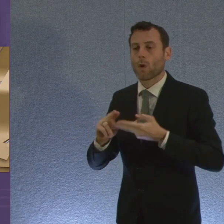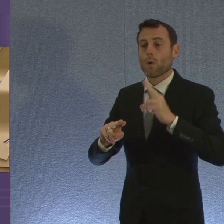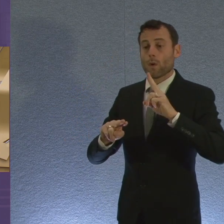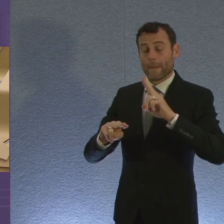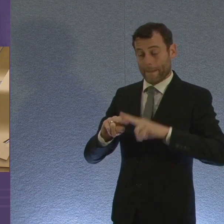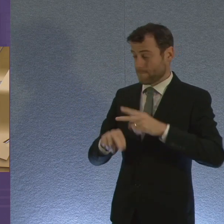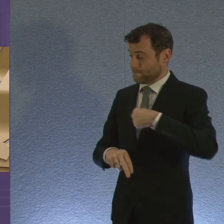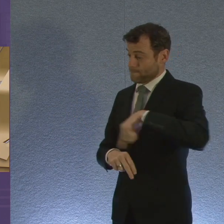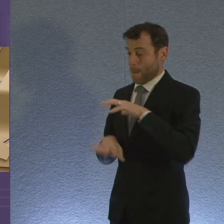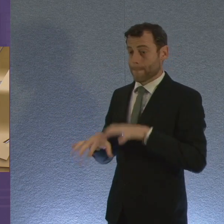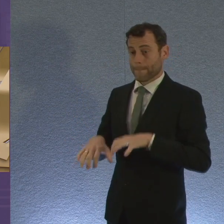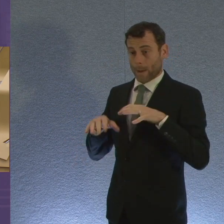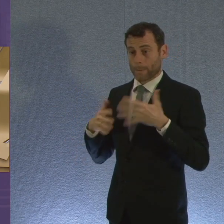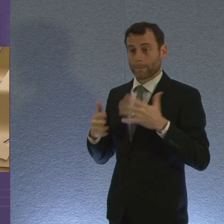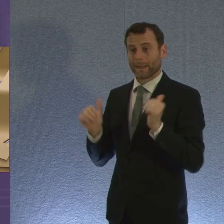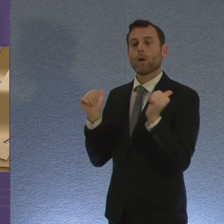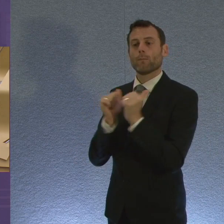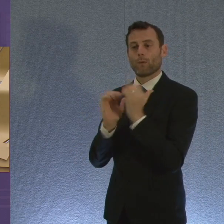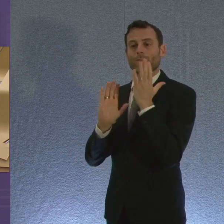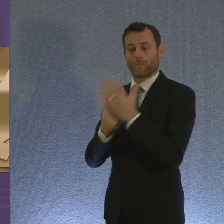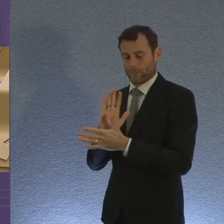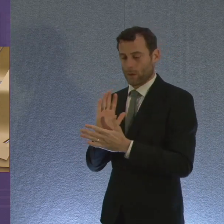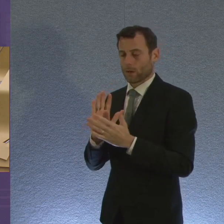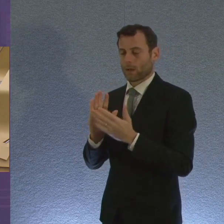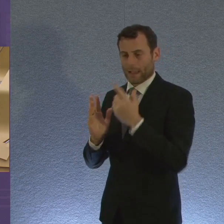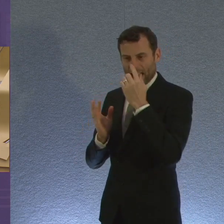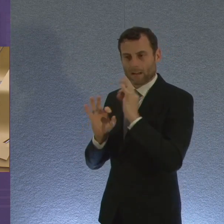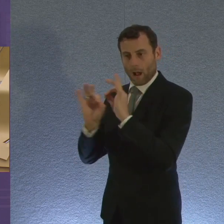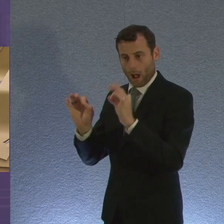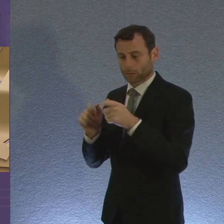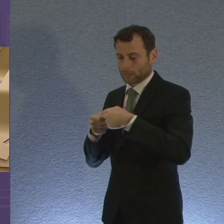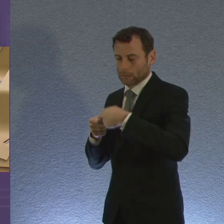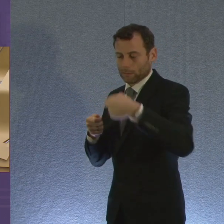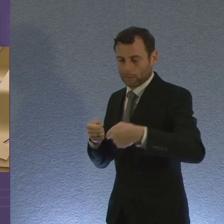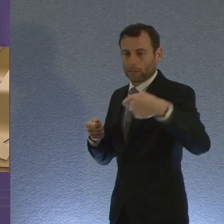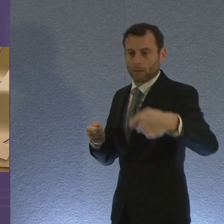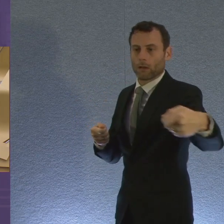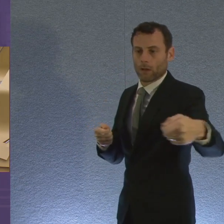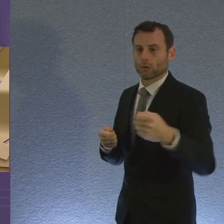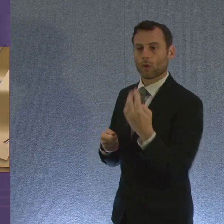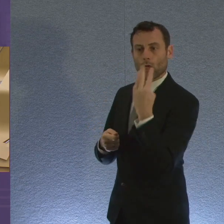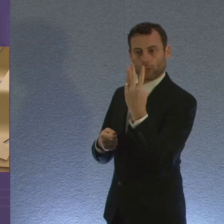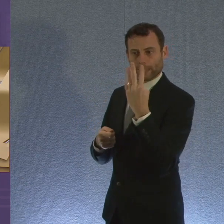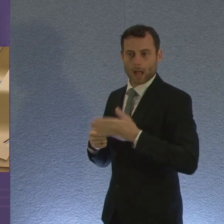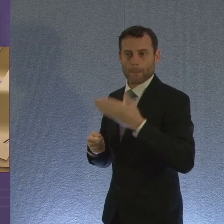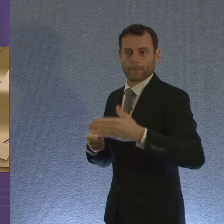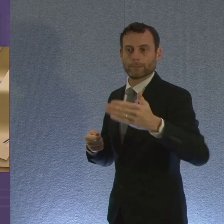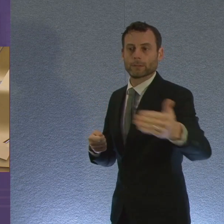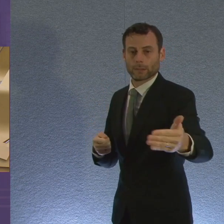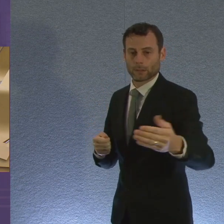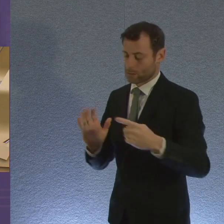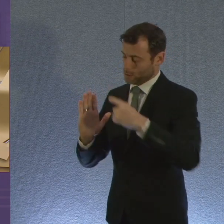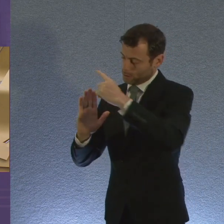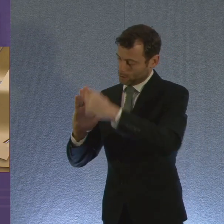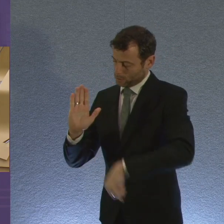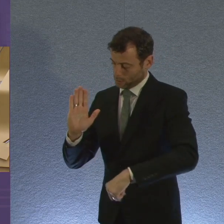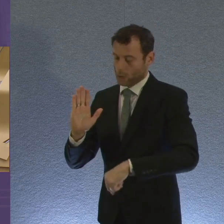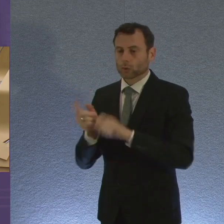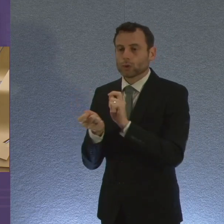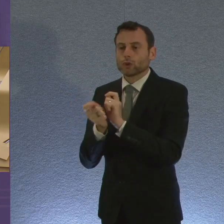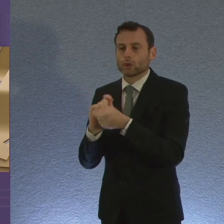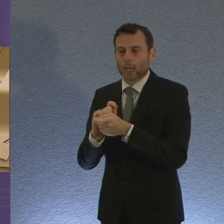separate occasions. I commit the Scottish Government here today to keeping under review every single change in the bill and to only keeping them in